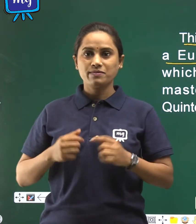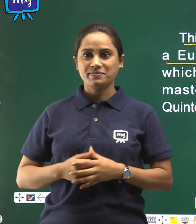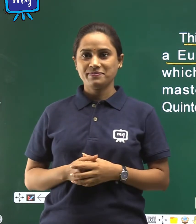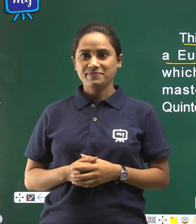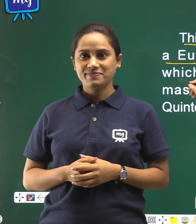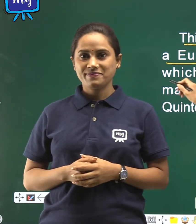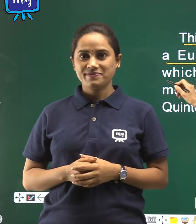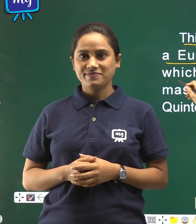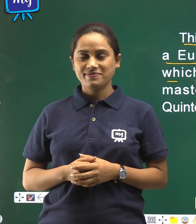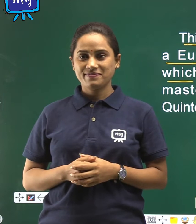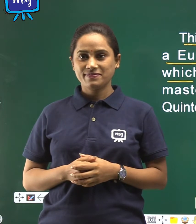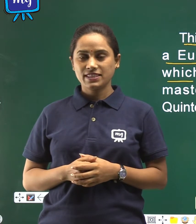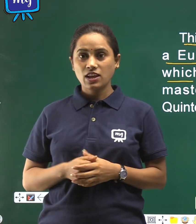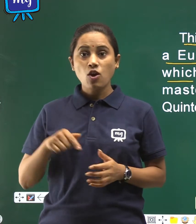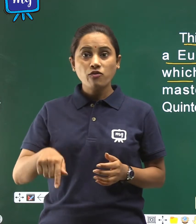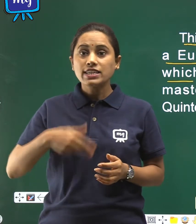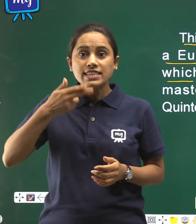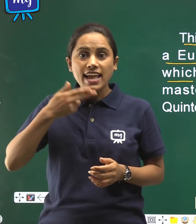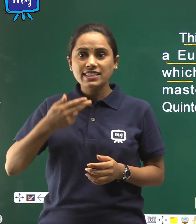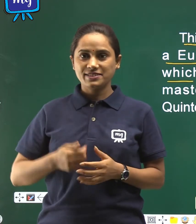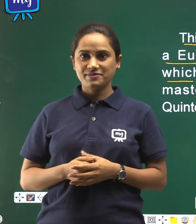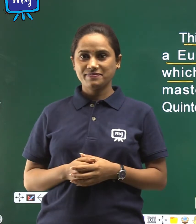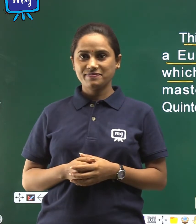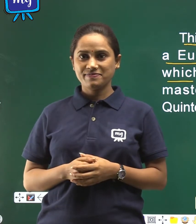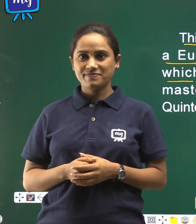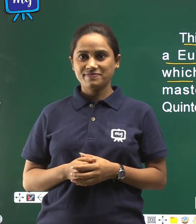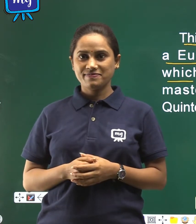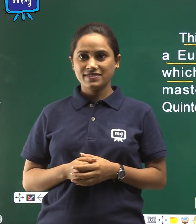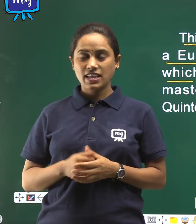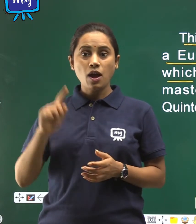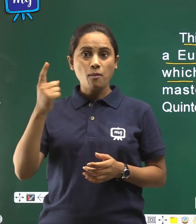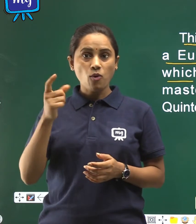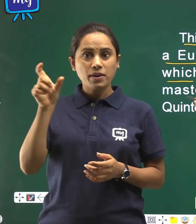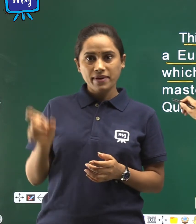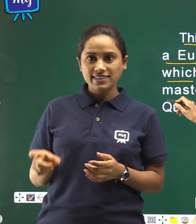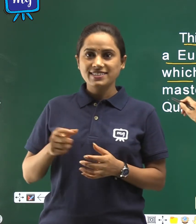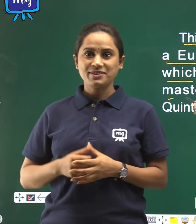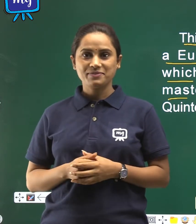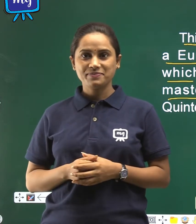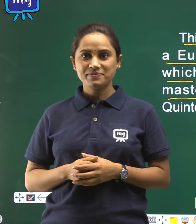which tells about a master